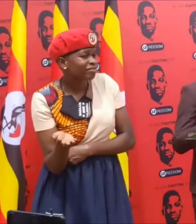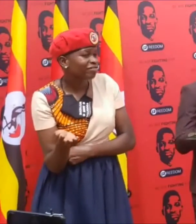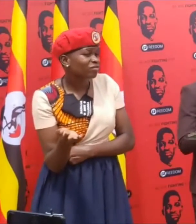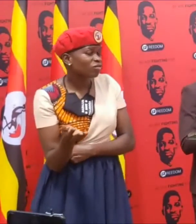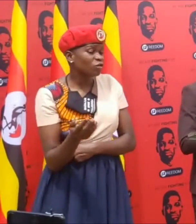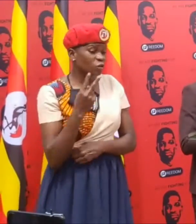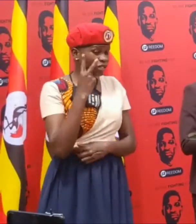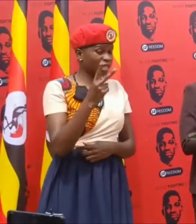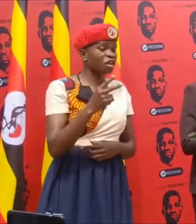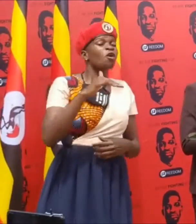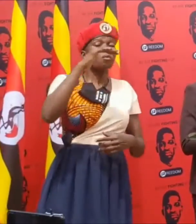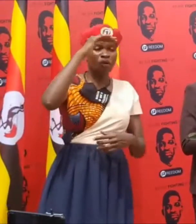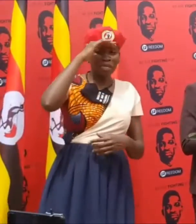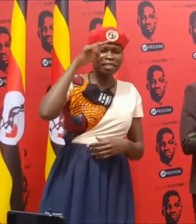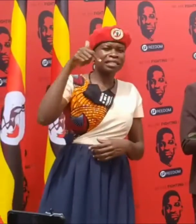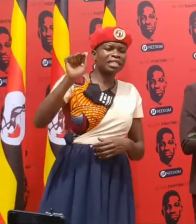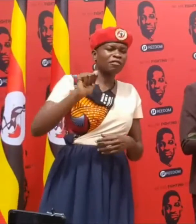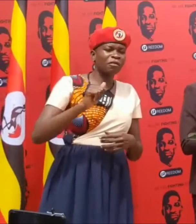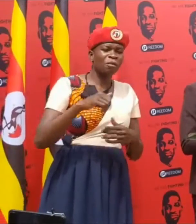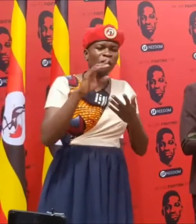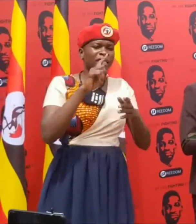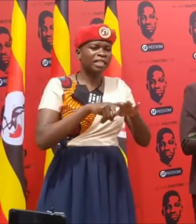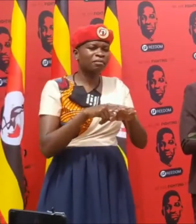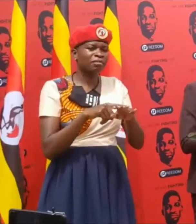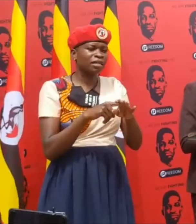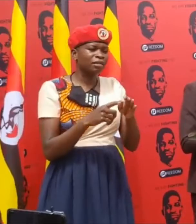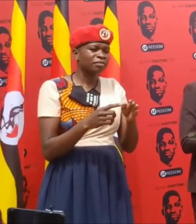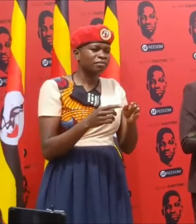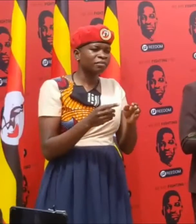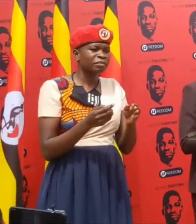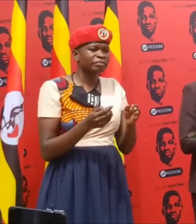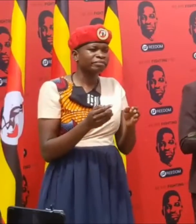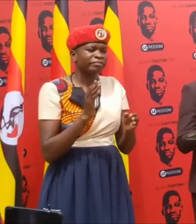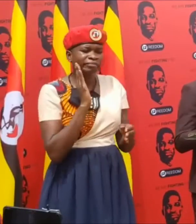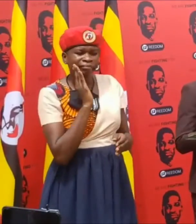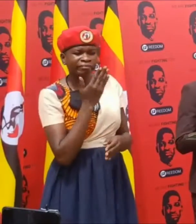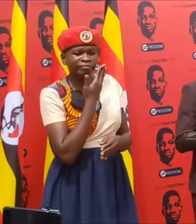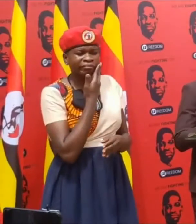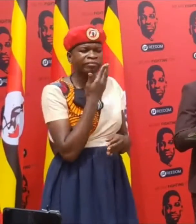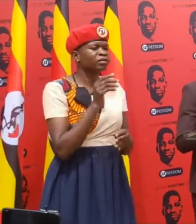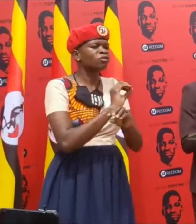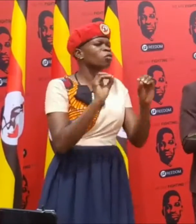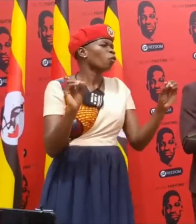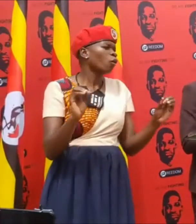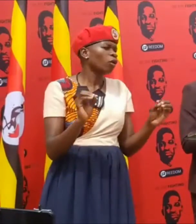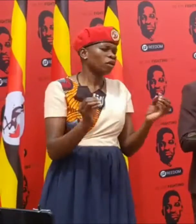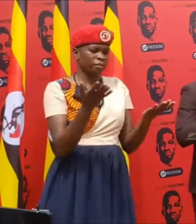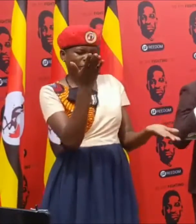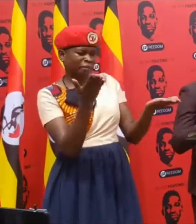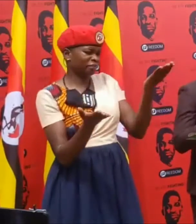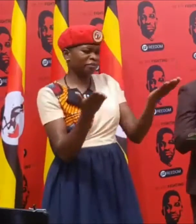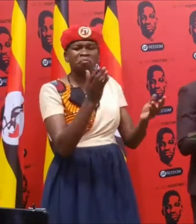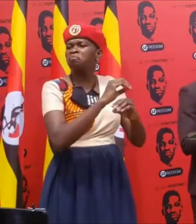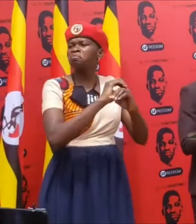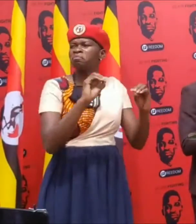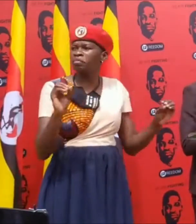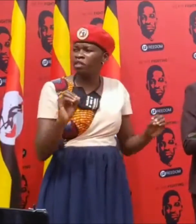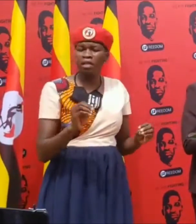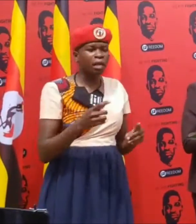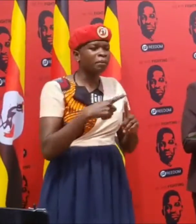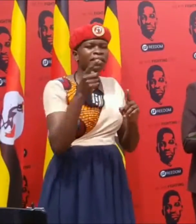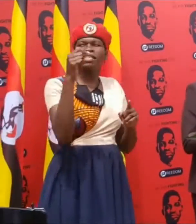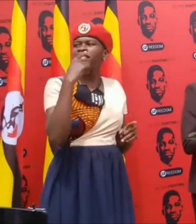police, whatever we say that they are very biased and they are very partisan, they will deny and say, no, for us, we serve everybody. We